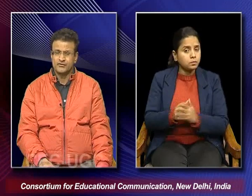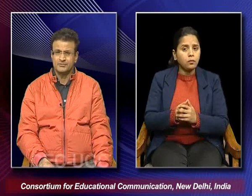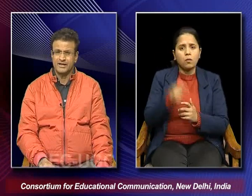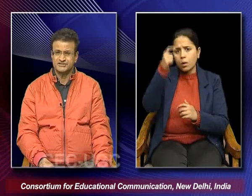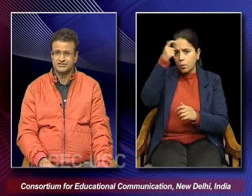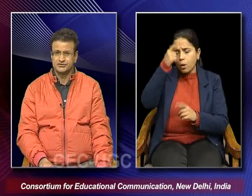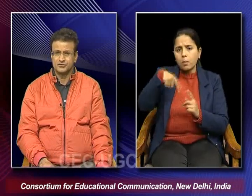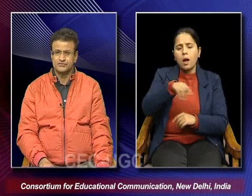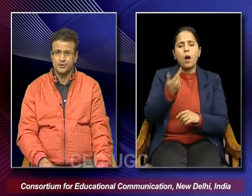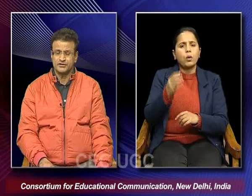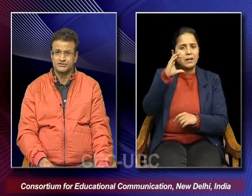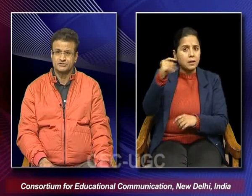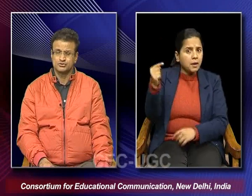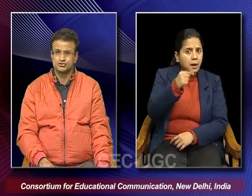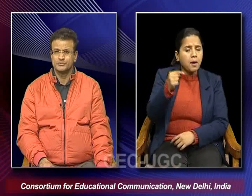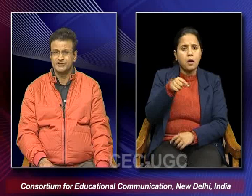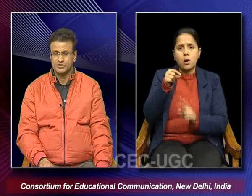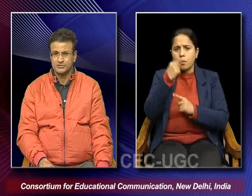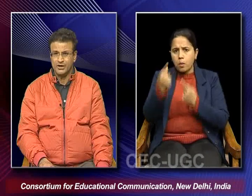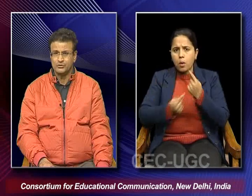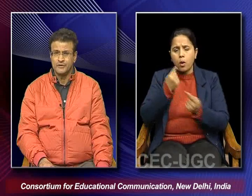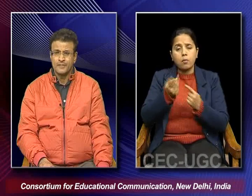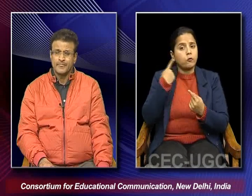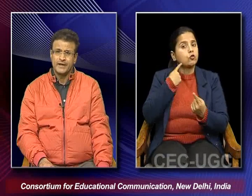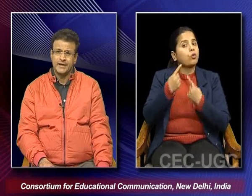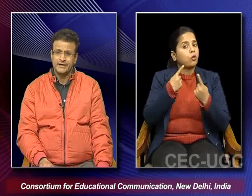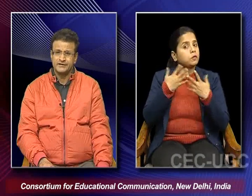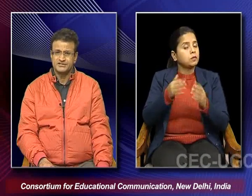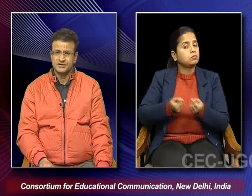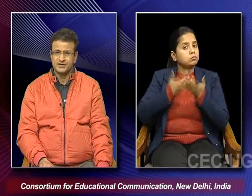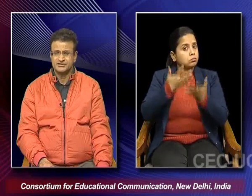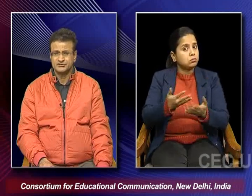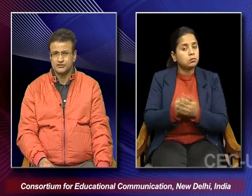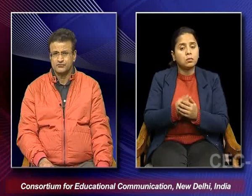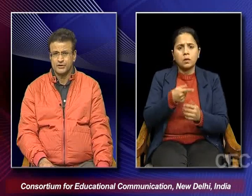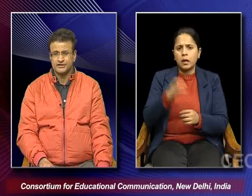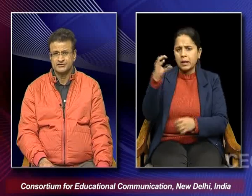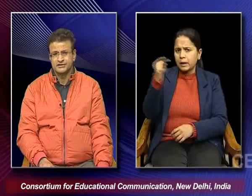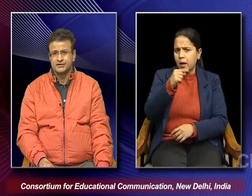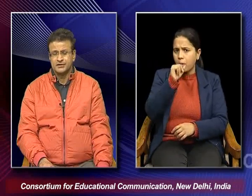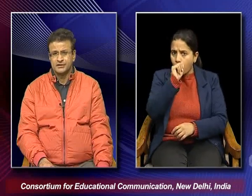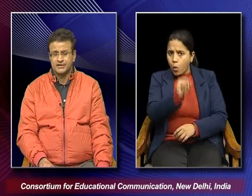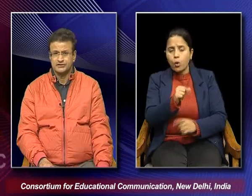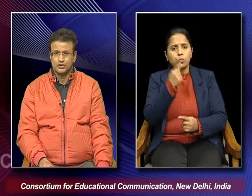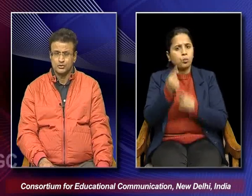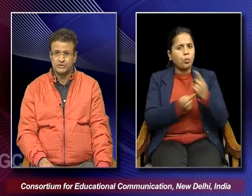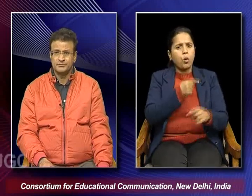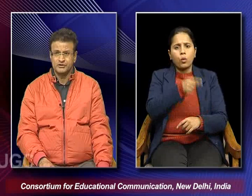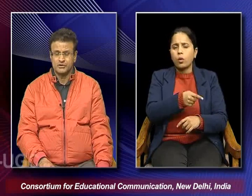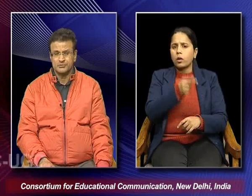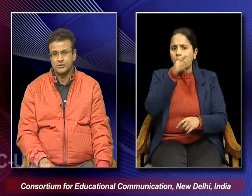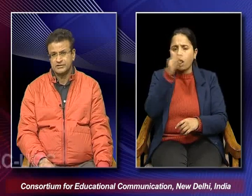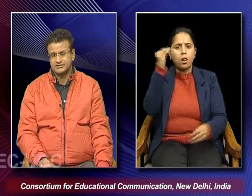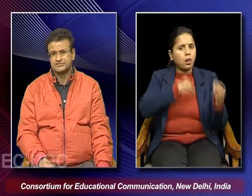of criminalization of the politics is also being talked about. And this criminalization of politics has not only been